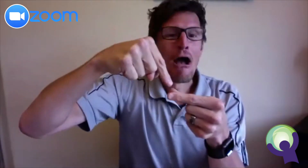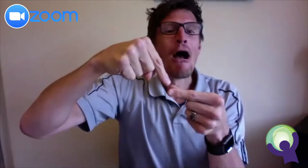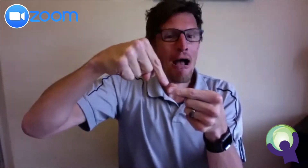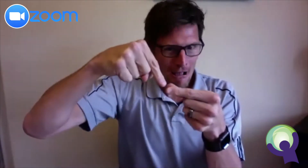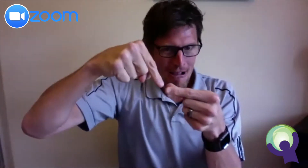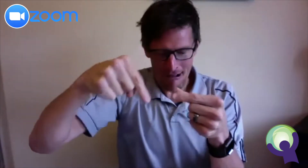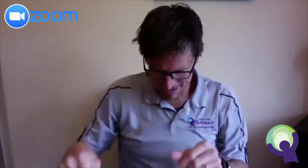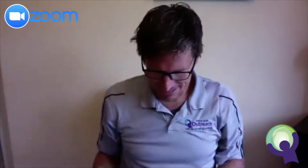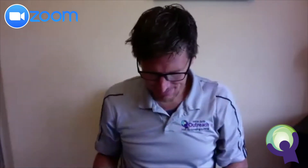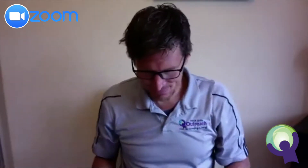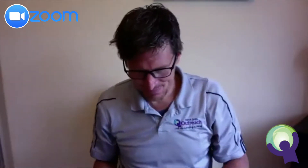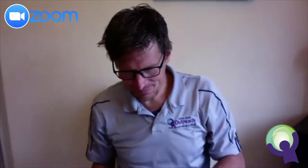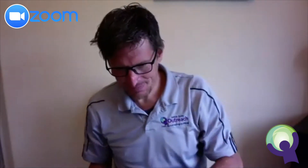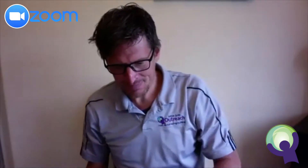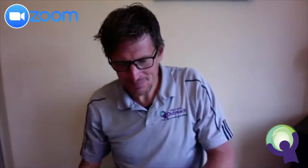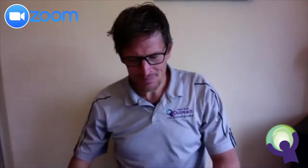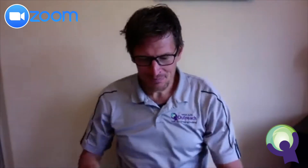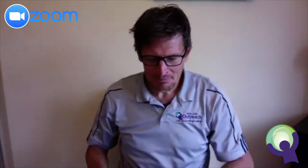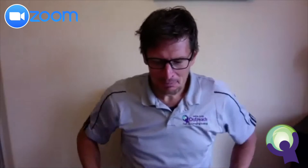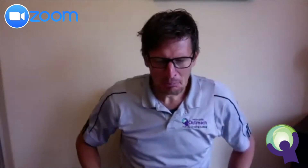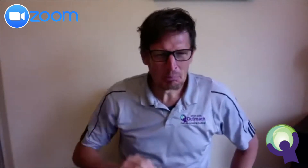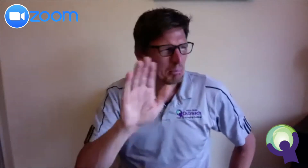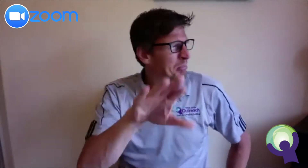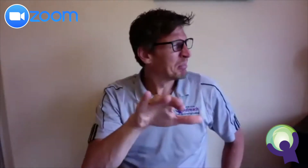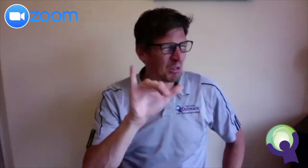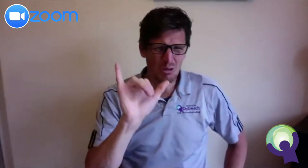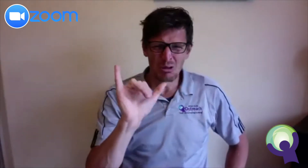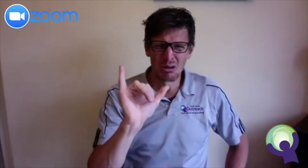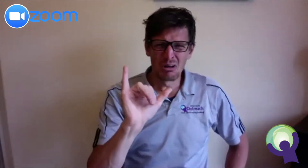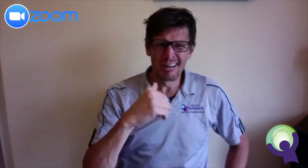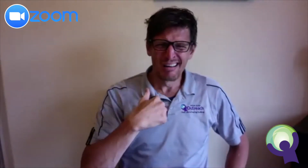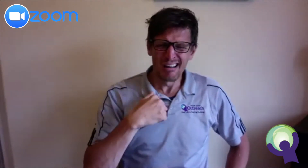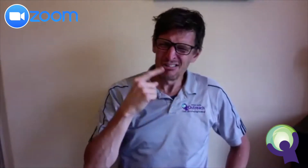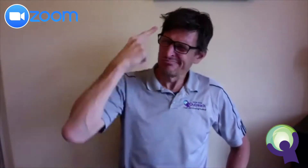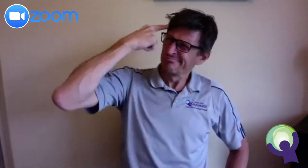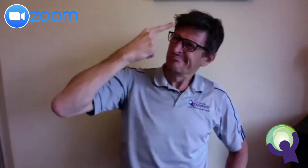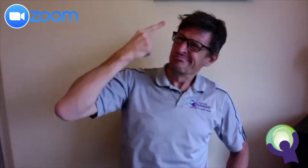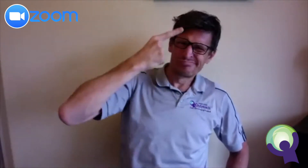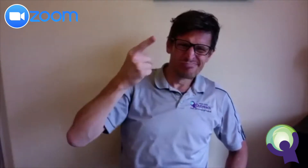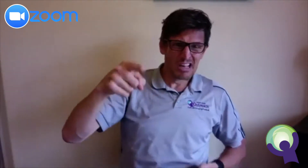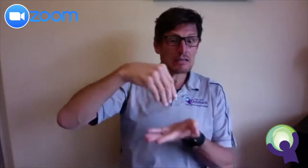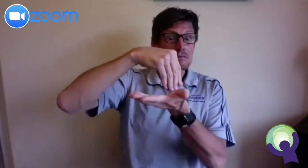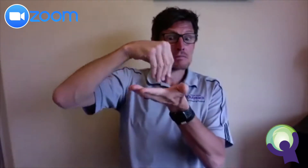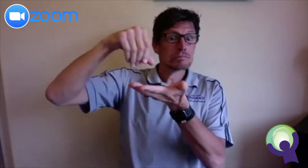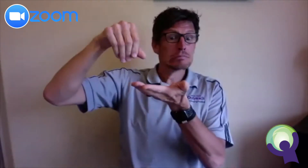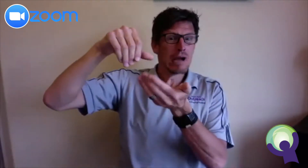Sadie pulled a burr from the plant's tall stem. Marv cut it in half. The outer part of the seed is called a hull, explained